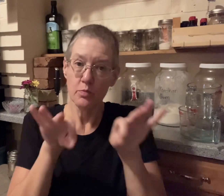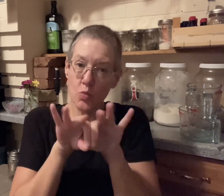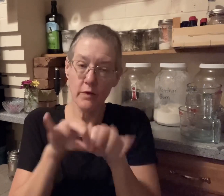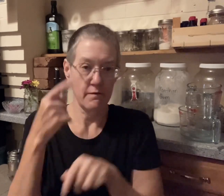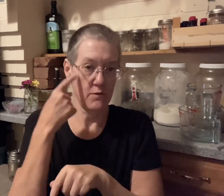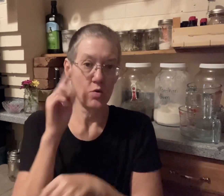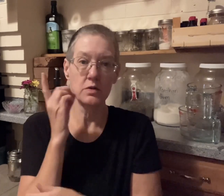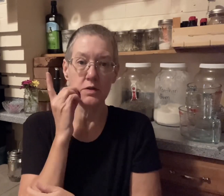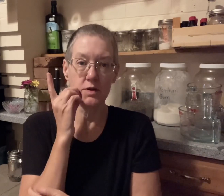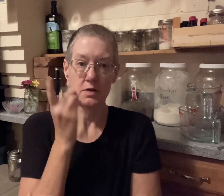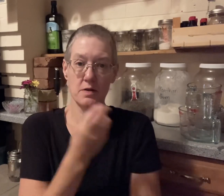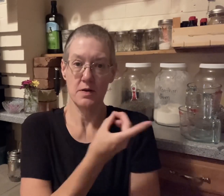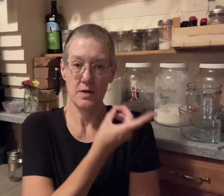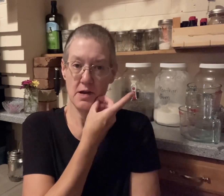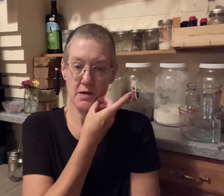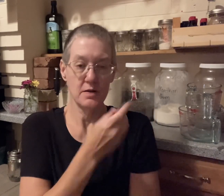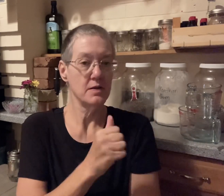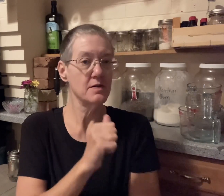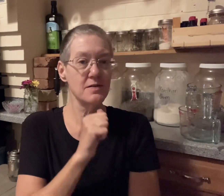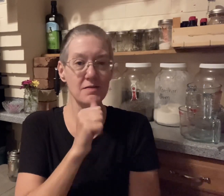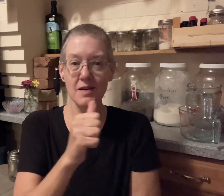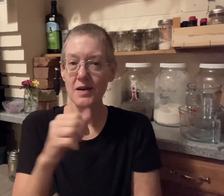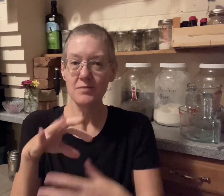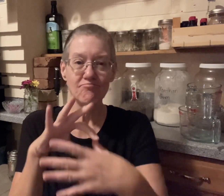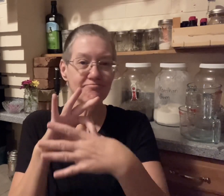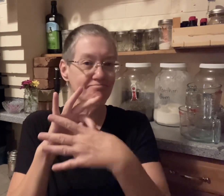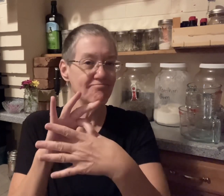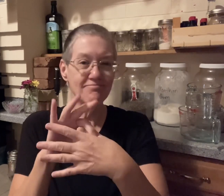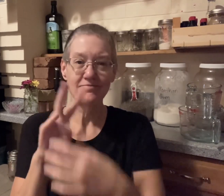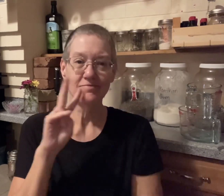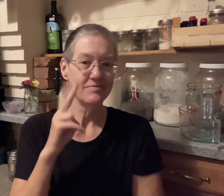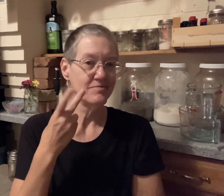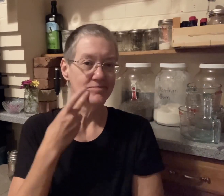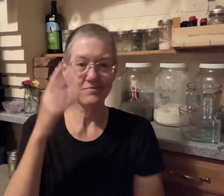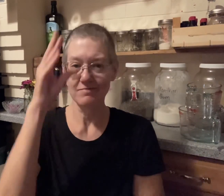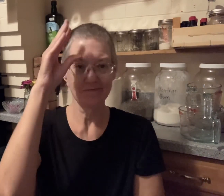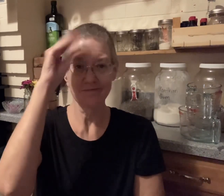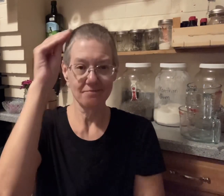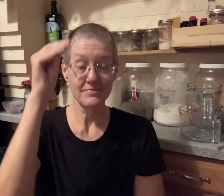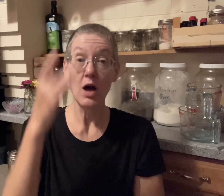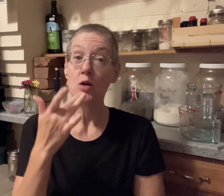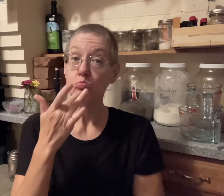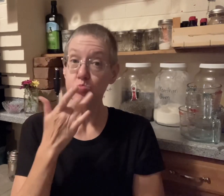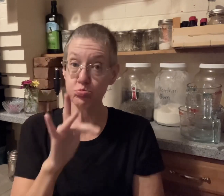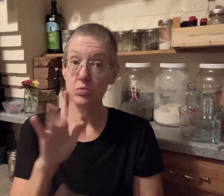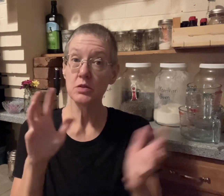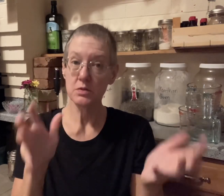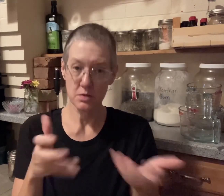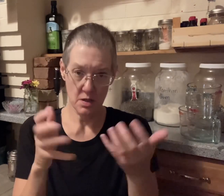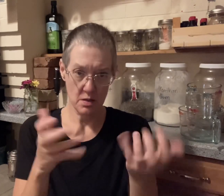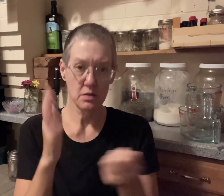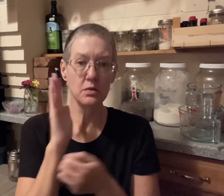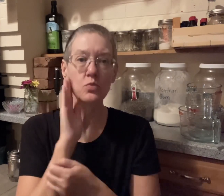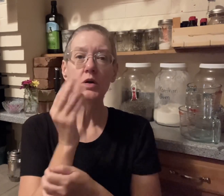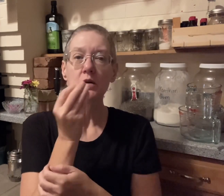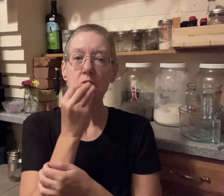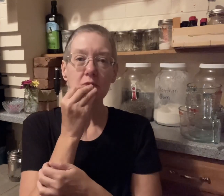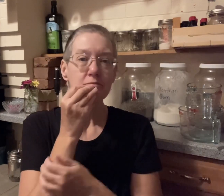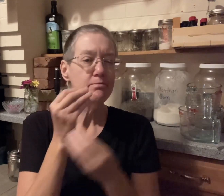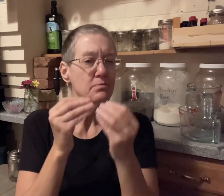things. Having those types of food replacements is important for Dale because he's not a meat and vegetable guy. Now, luckily, he